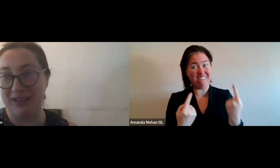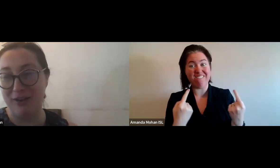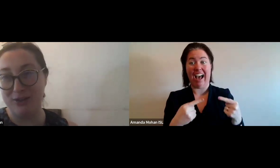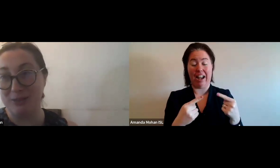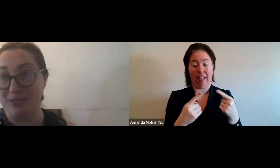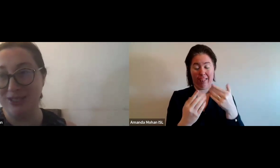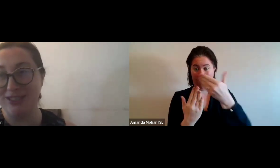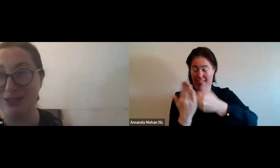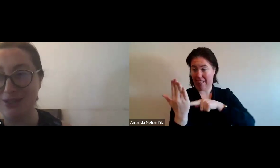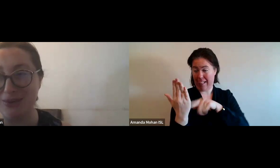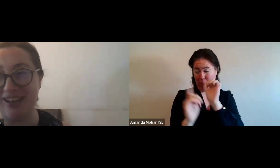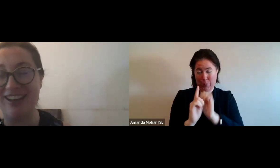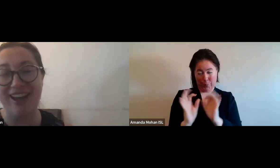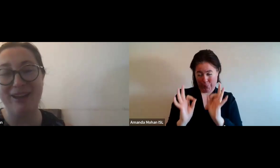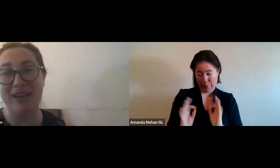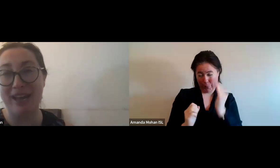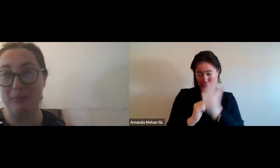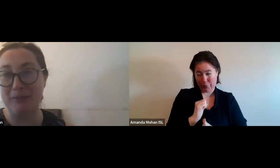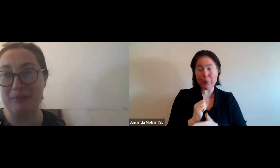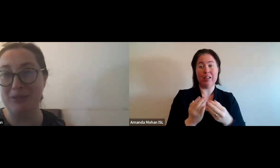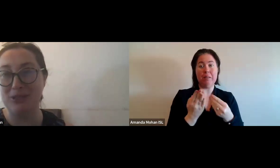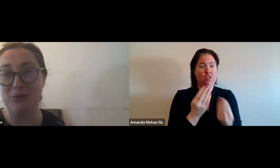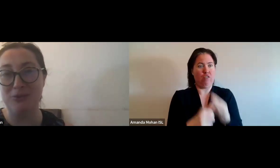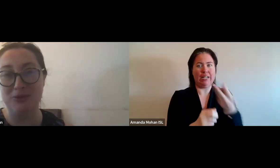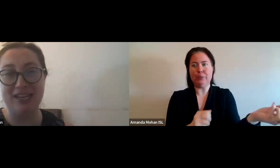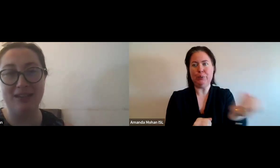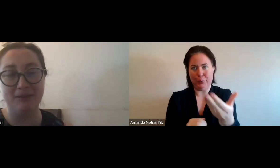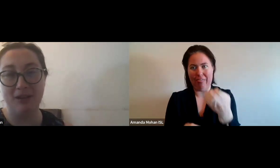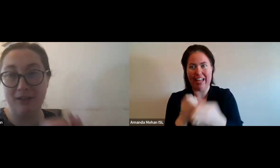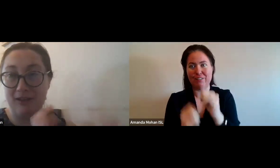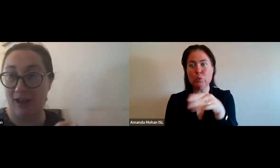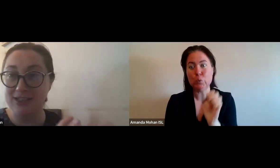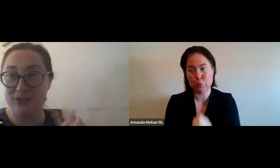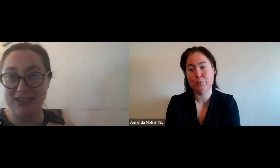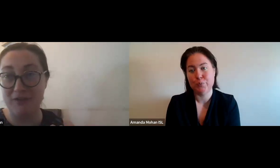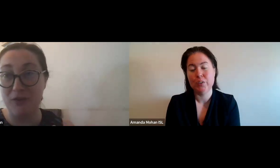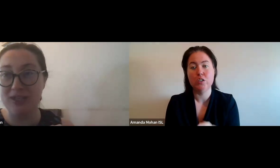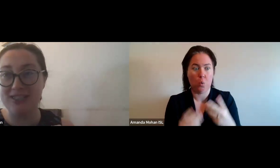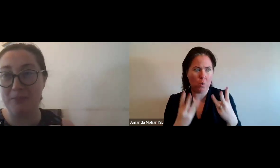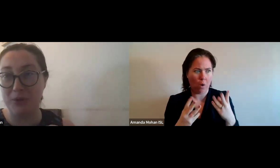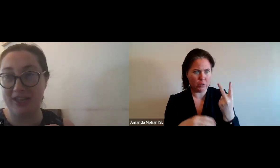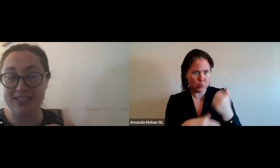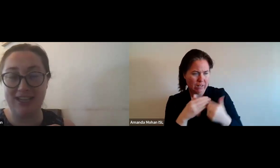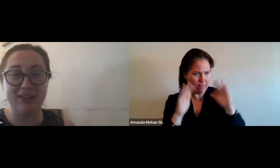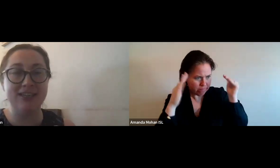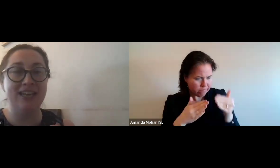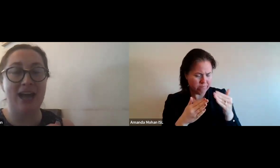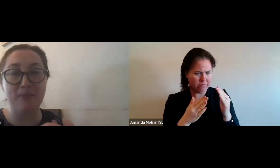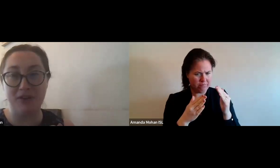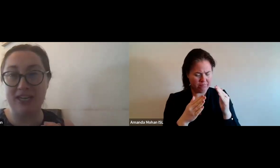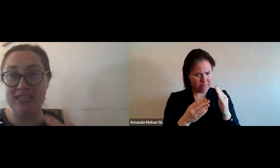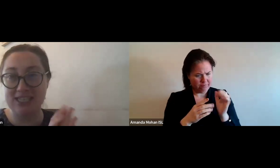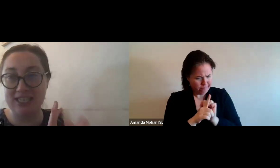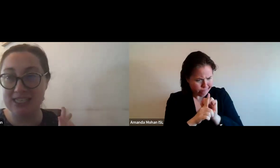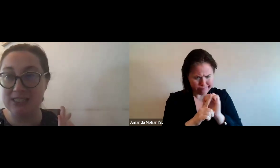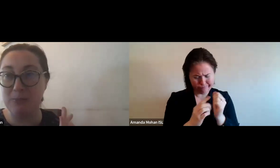on your submission to the UN, and helping people to really concentrate and focus and put that together,